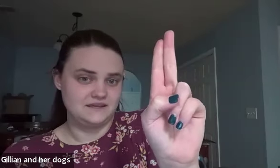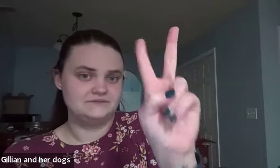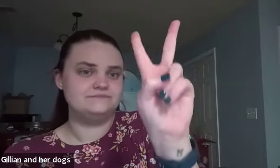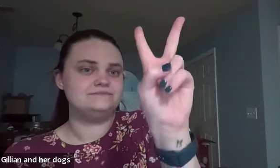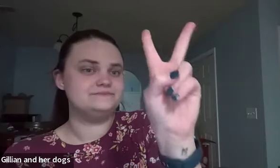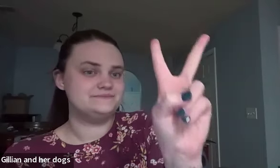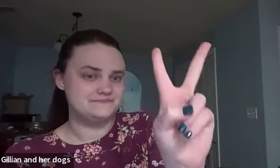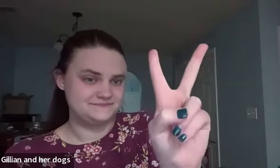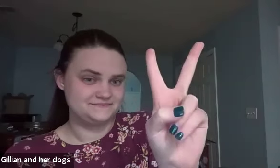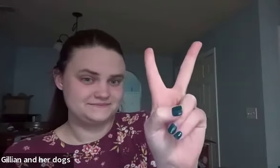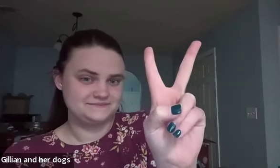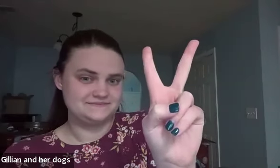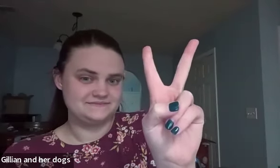V,